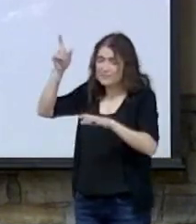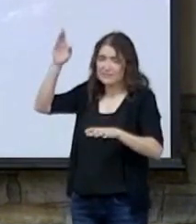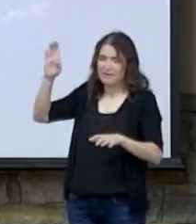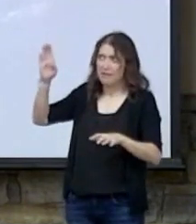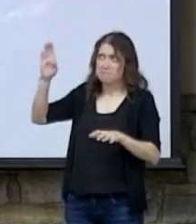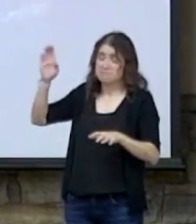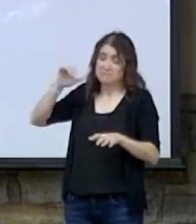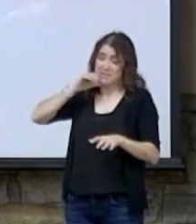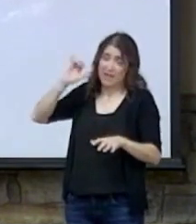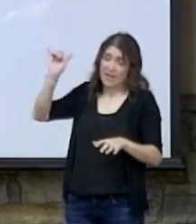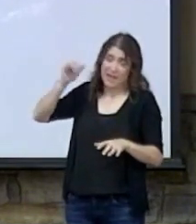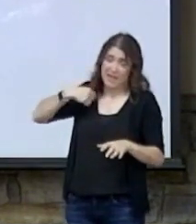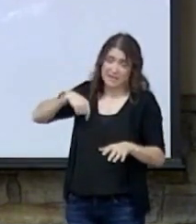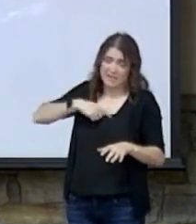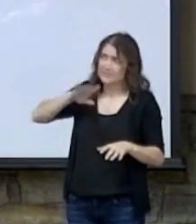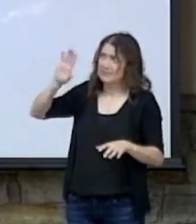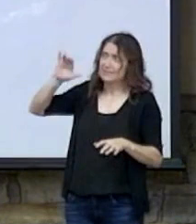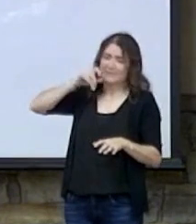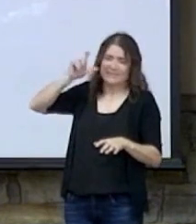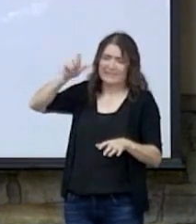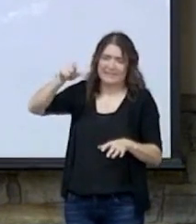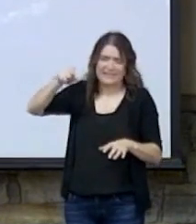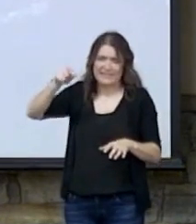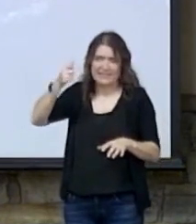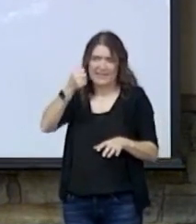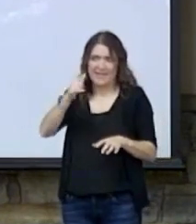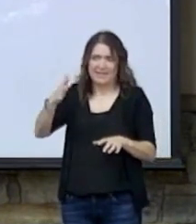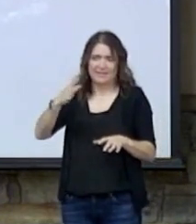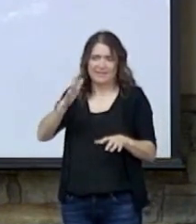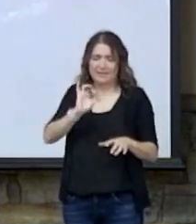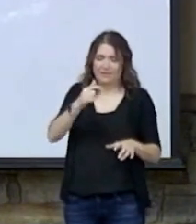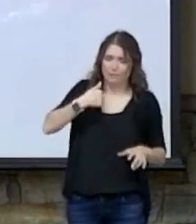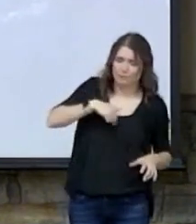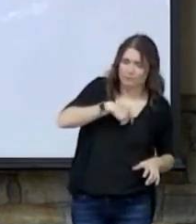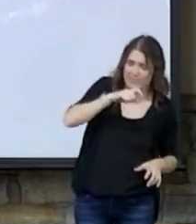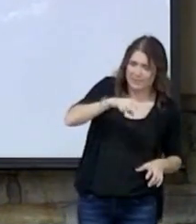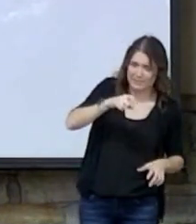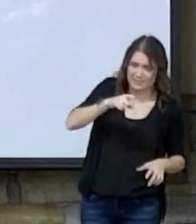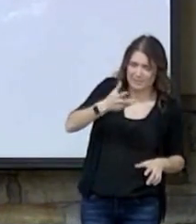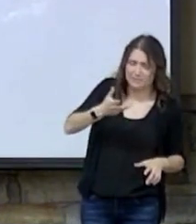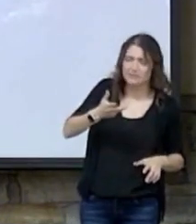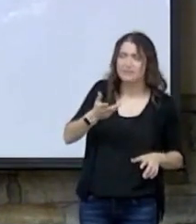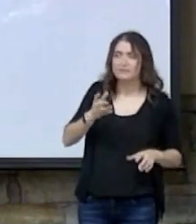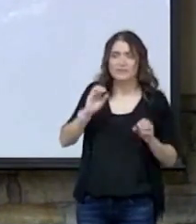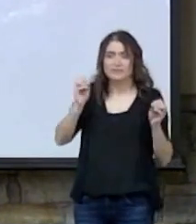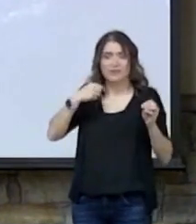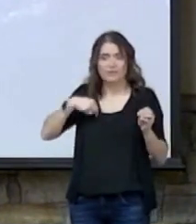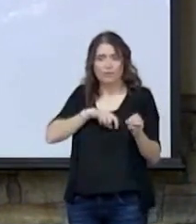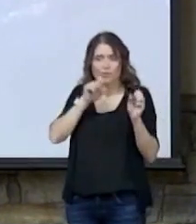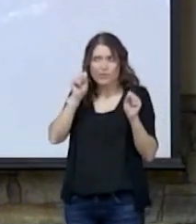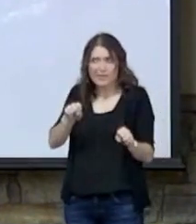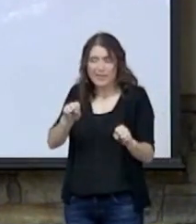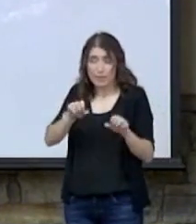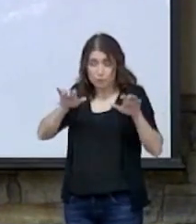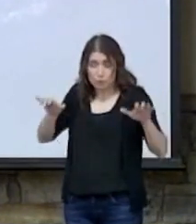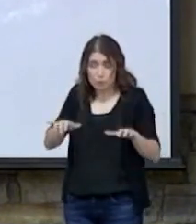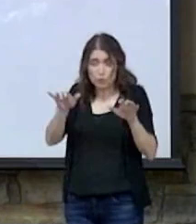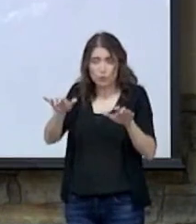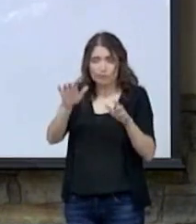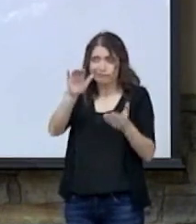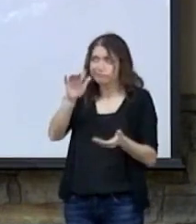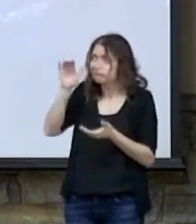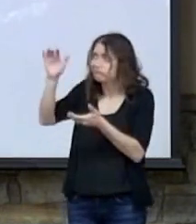not like us. He doesn't need anything like we might need something. There's nothing that we could necessarily do for God